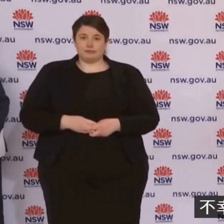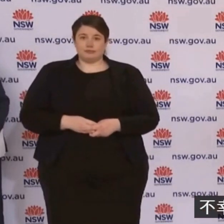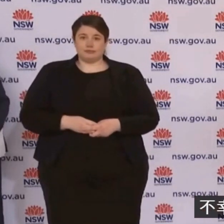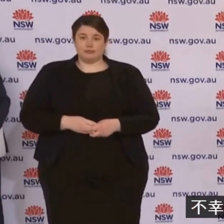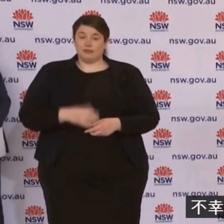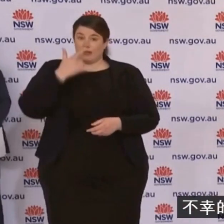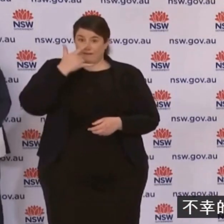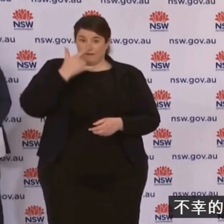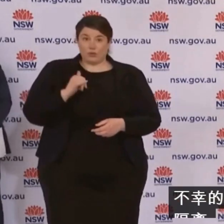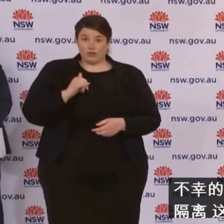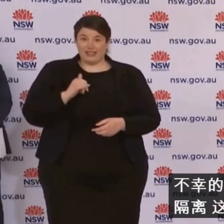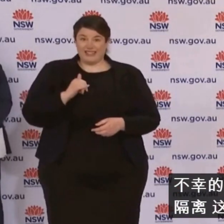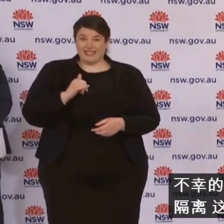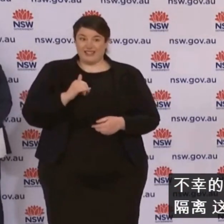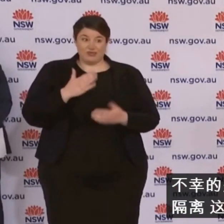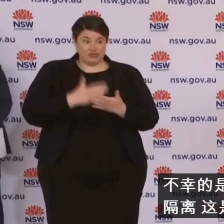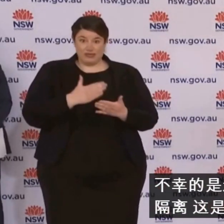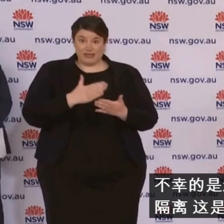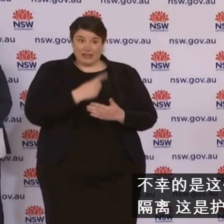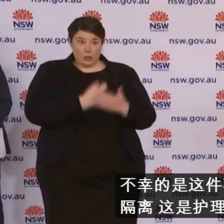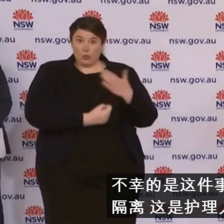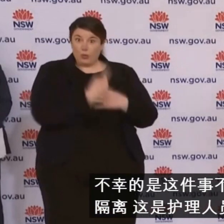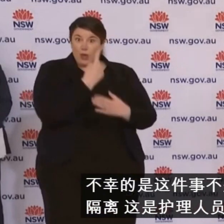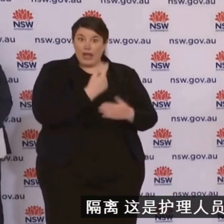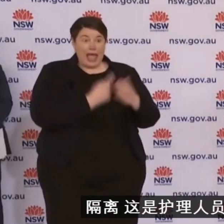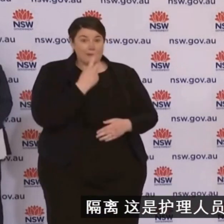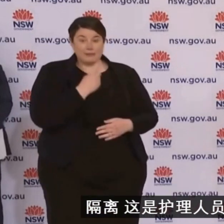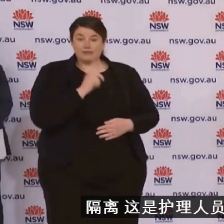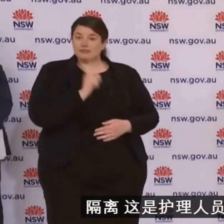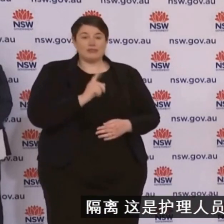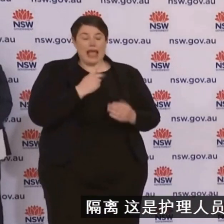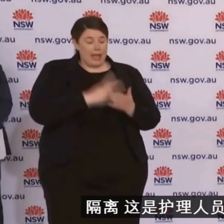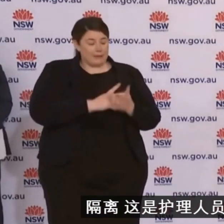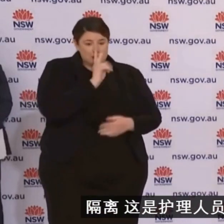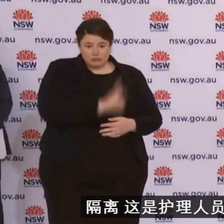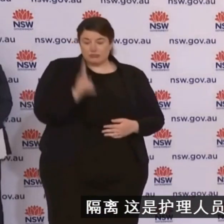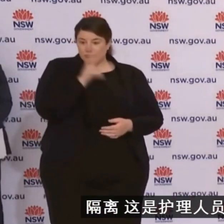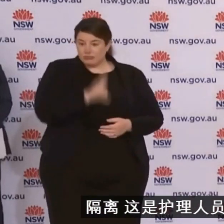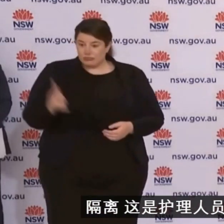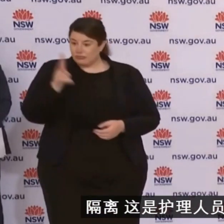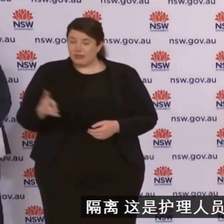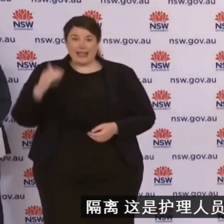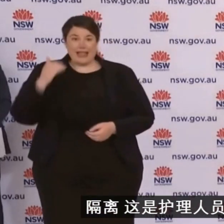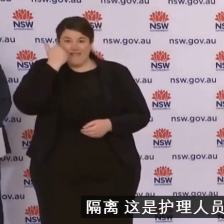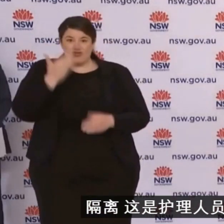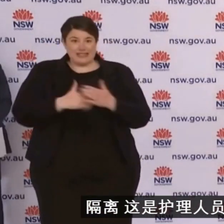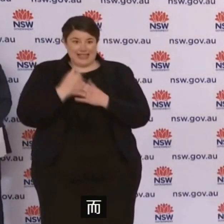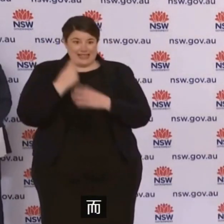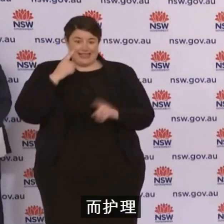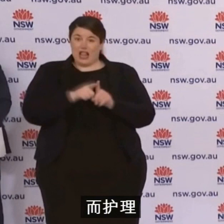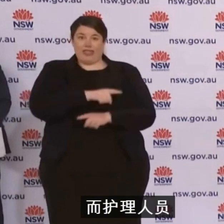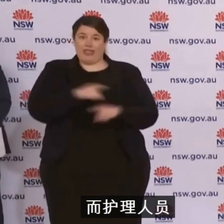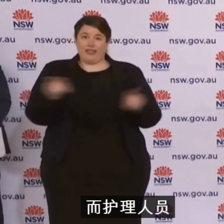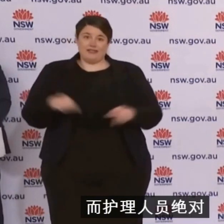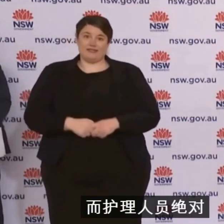Unfortunately, this incident is not isolated. This is what paramedics see on the front line every single day.